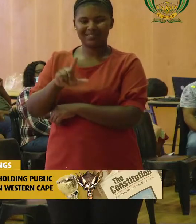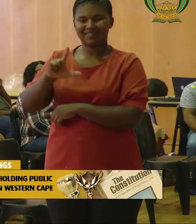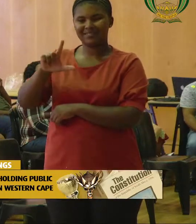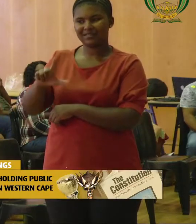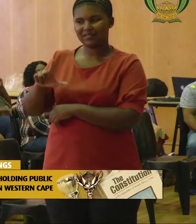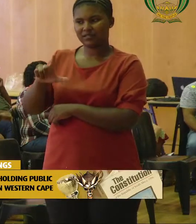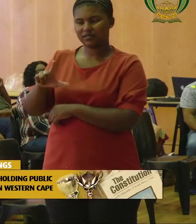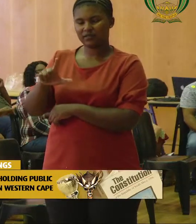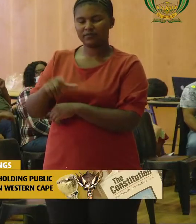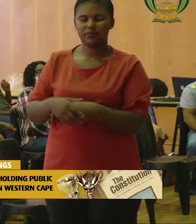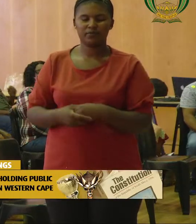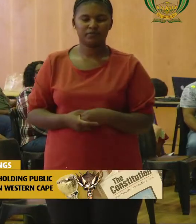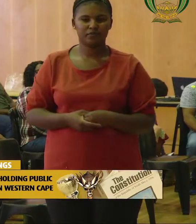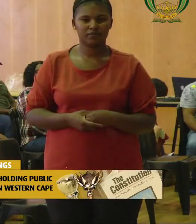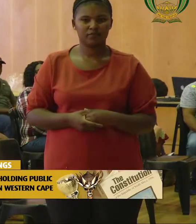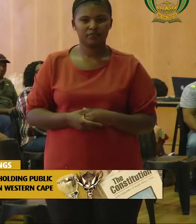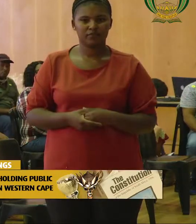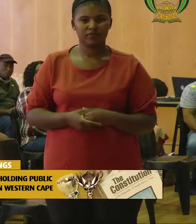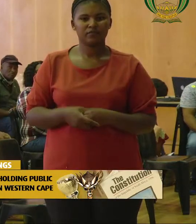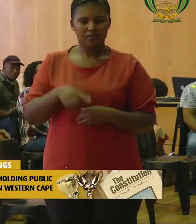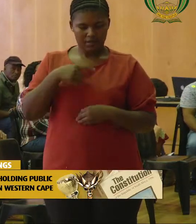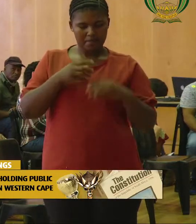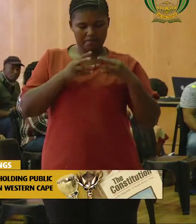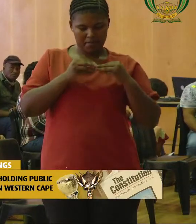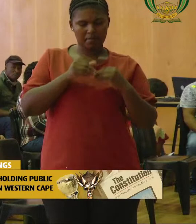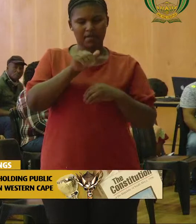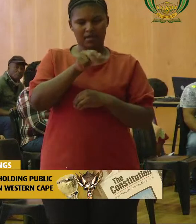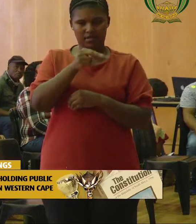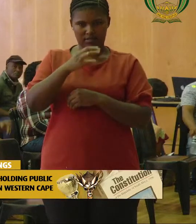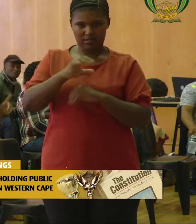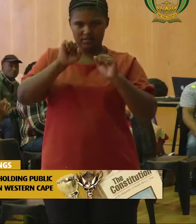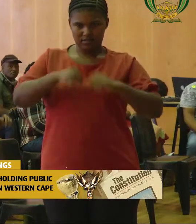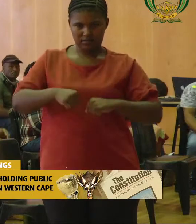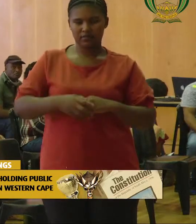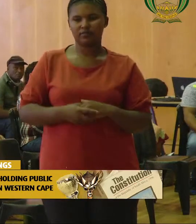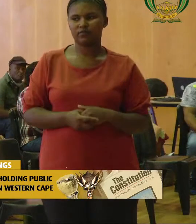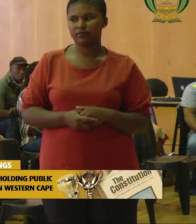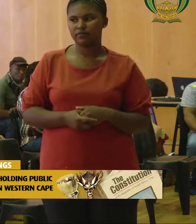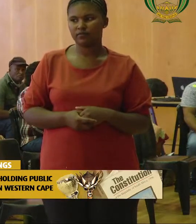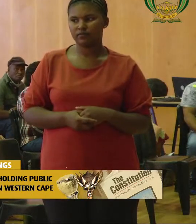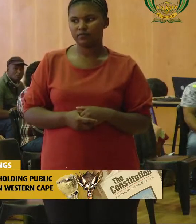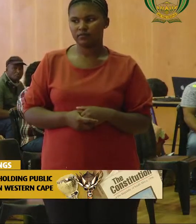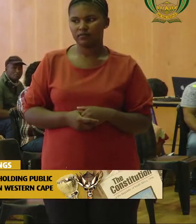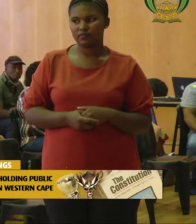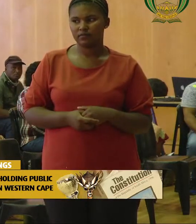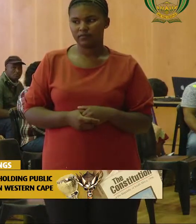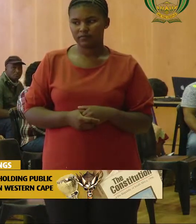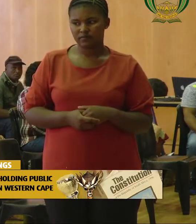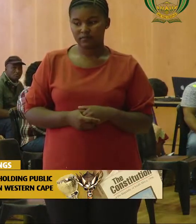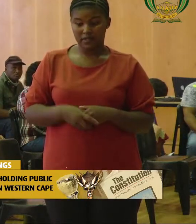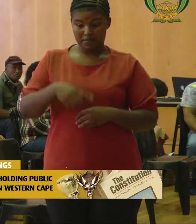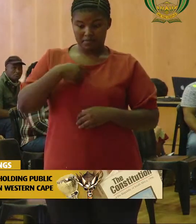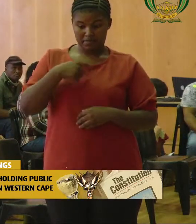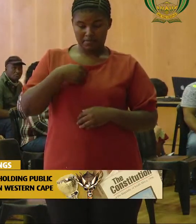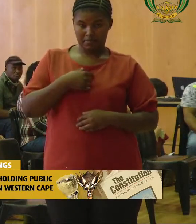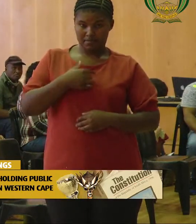Brisbane, Oudtshoorn. I'm a member of the ANC, but what I'm going to say here is my own